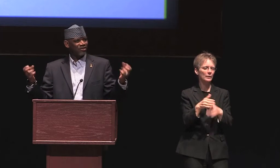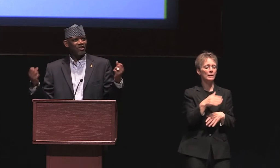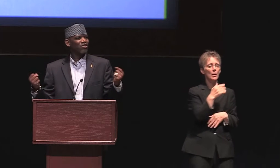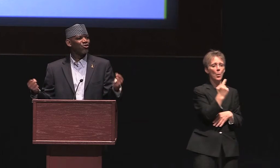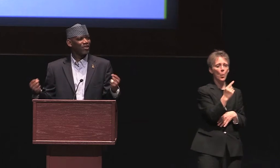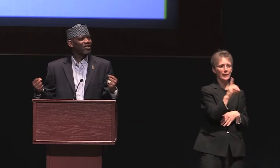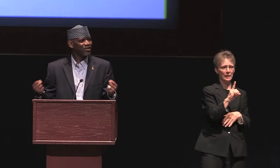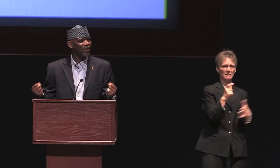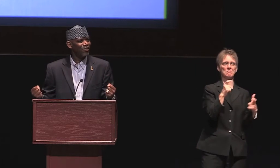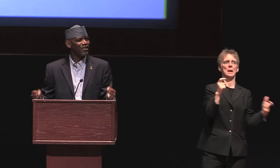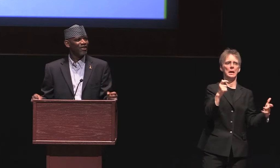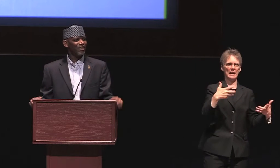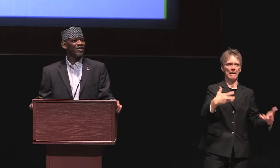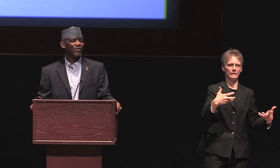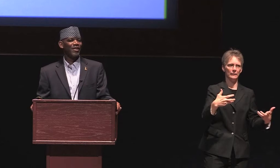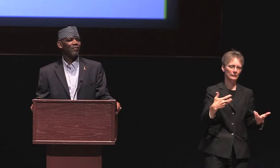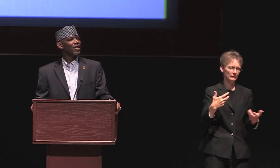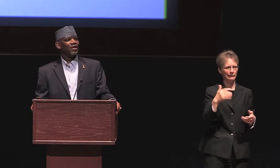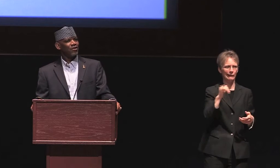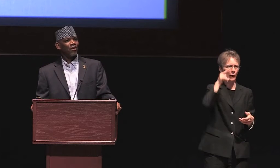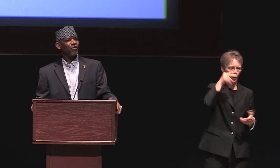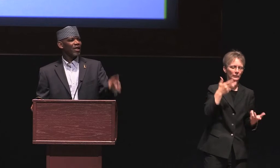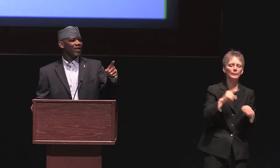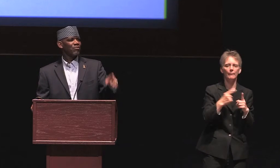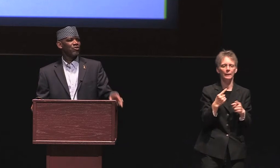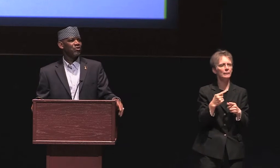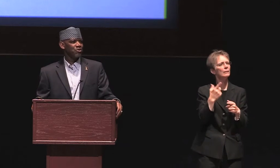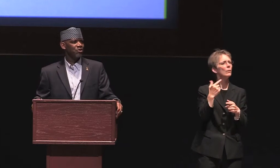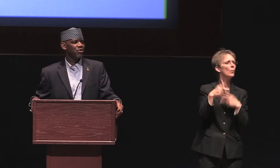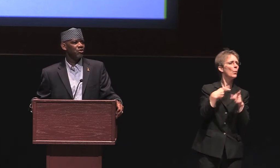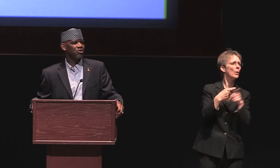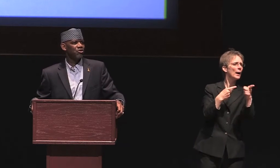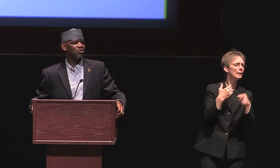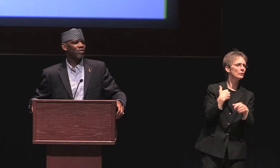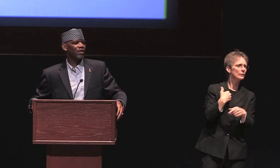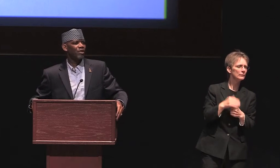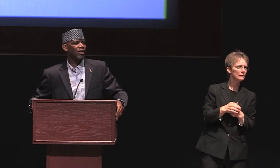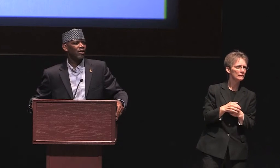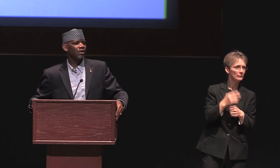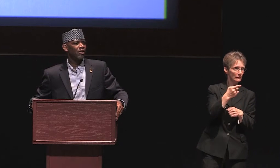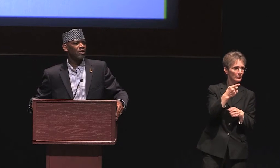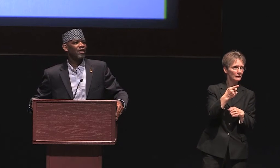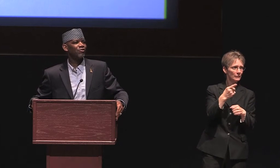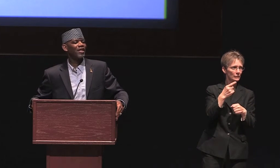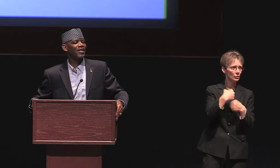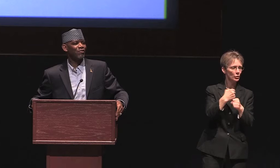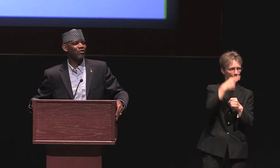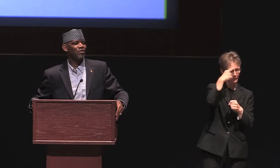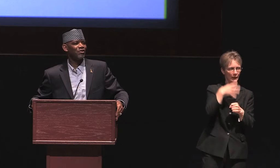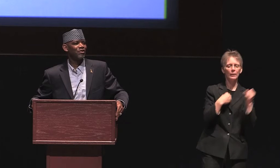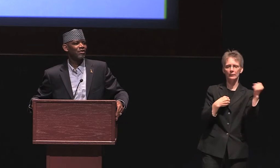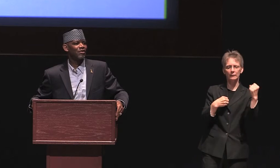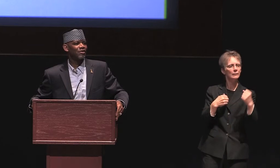It's a horse, you know. But you know, what kind of camera do you use? Do you shoot black and white? Yes. What kind of